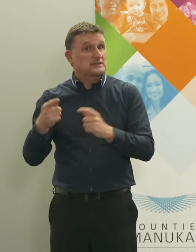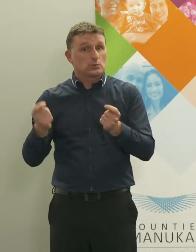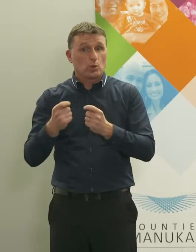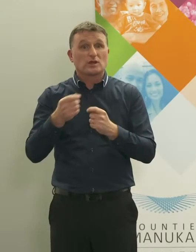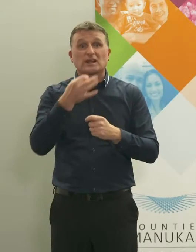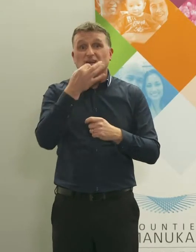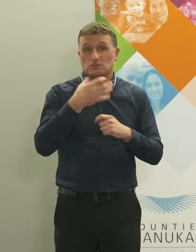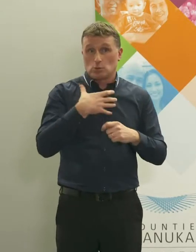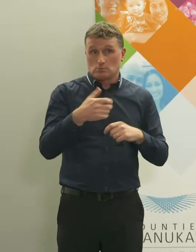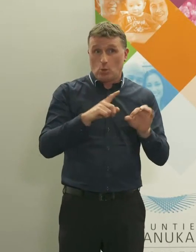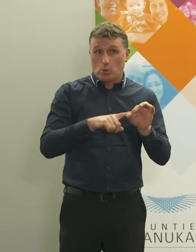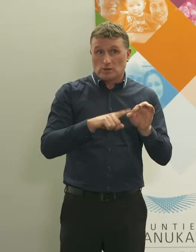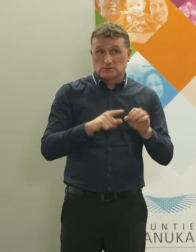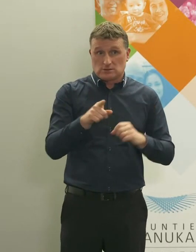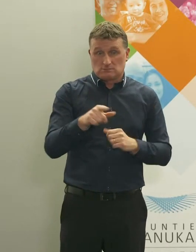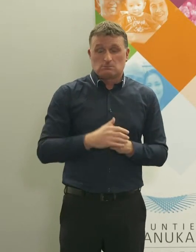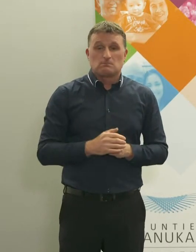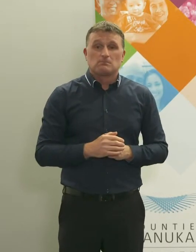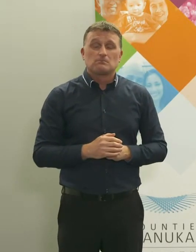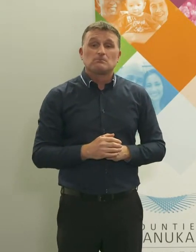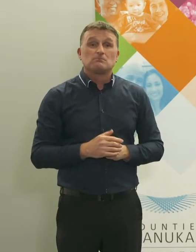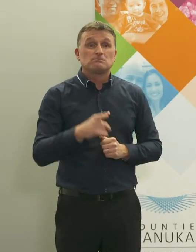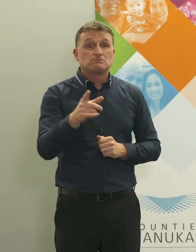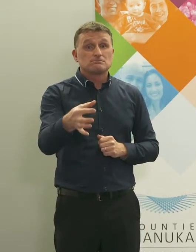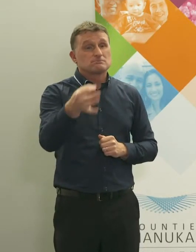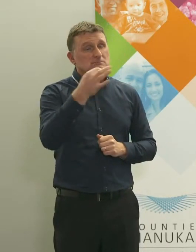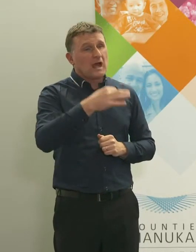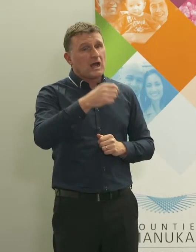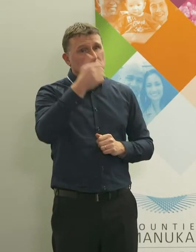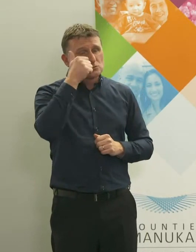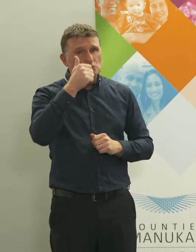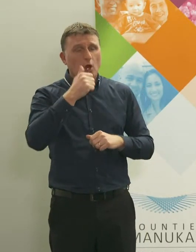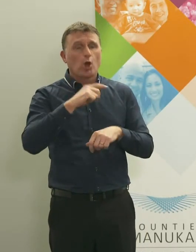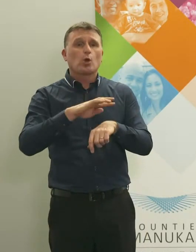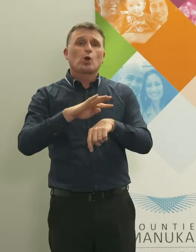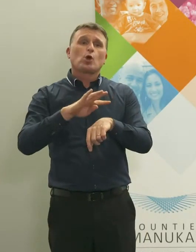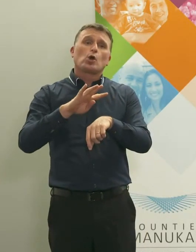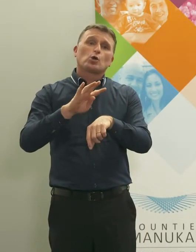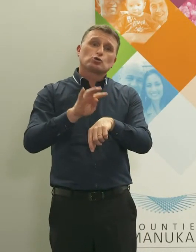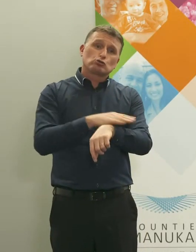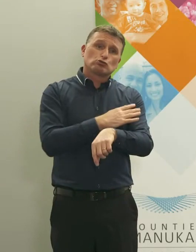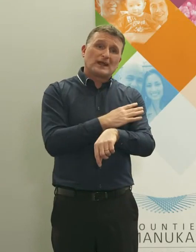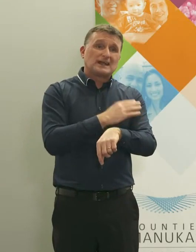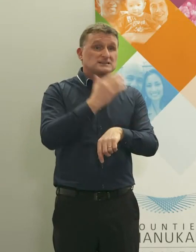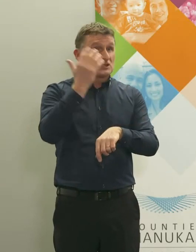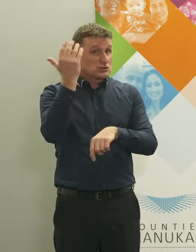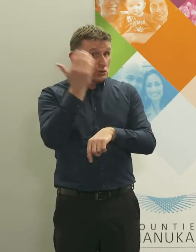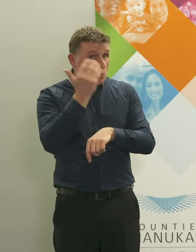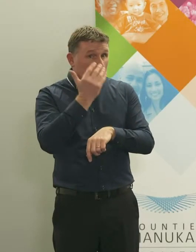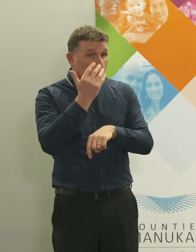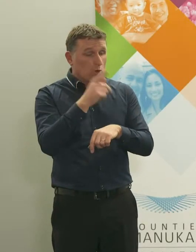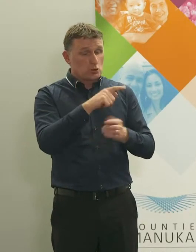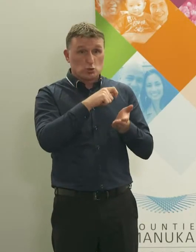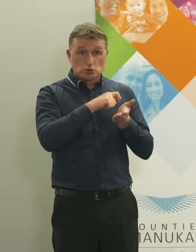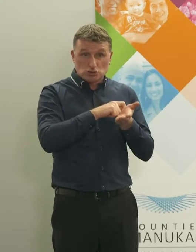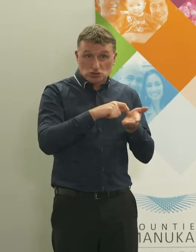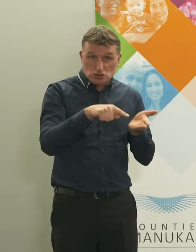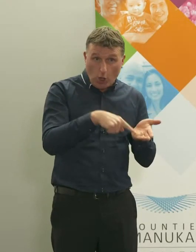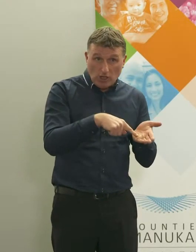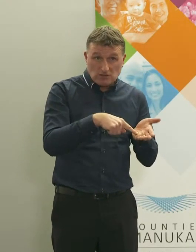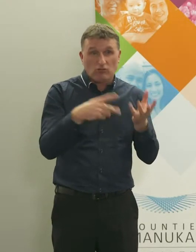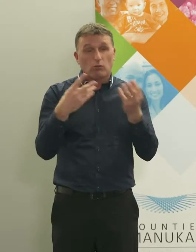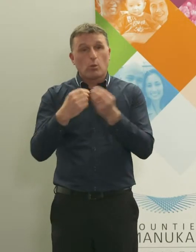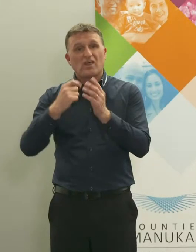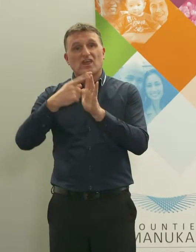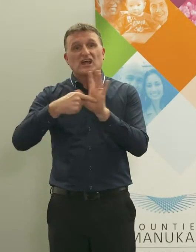questions, yeah. Did you give verbal sign-off on the Green School bid in a conversation with James Shaw? No, I had a conversation